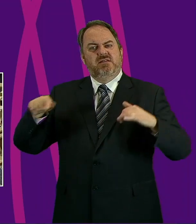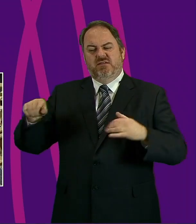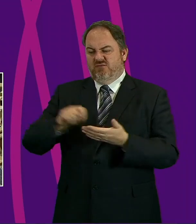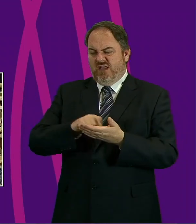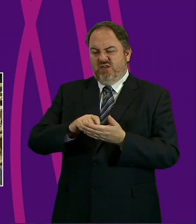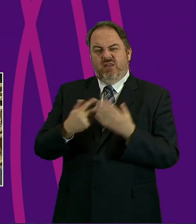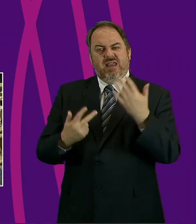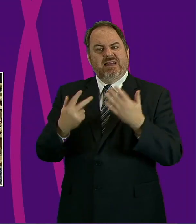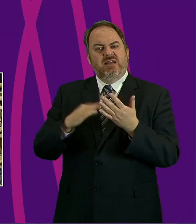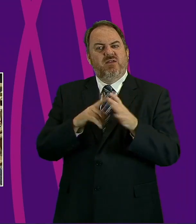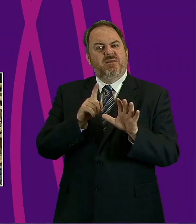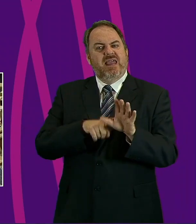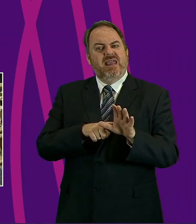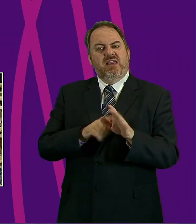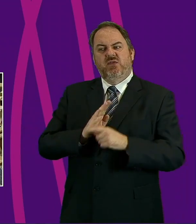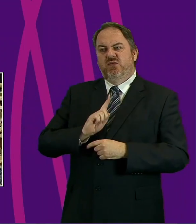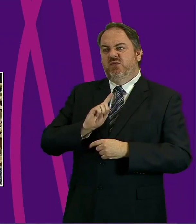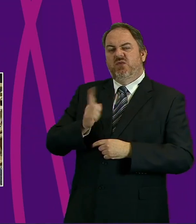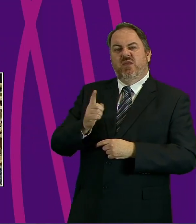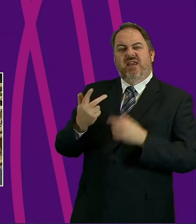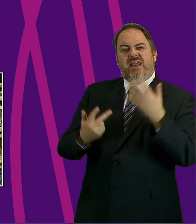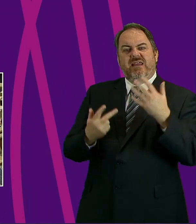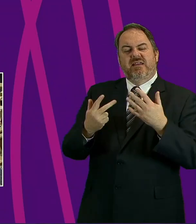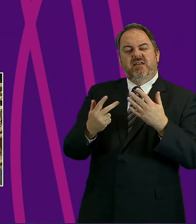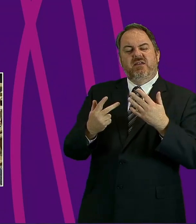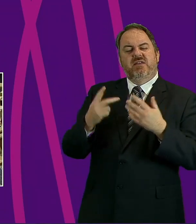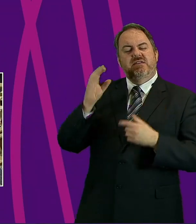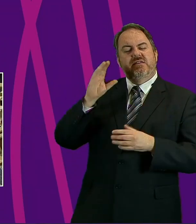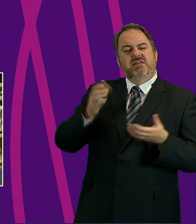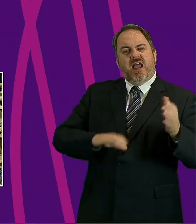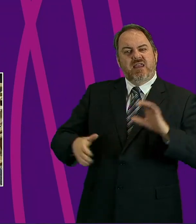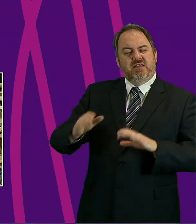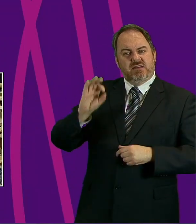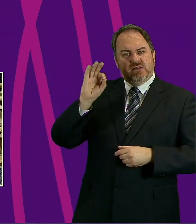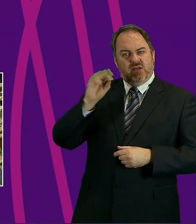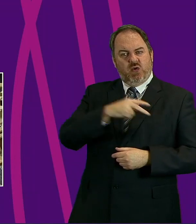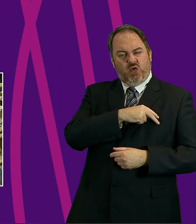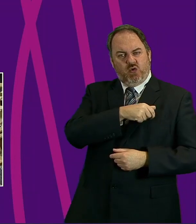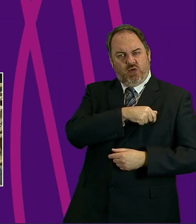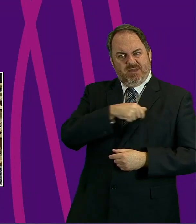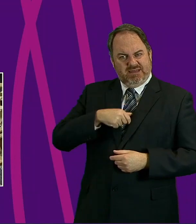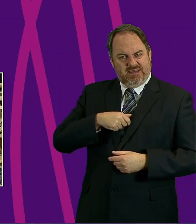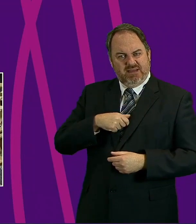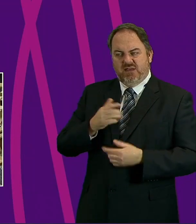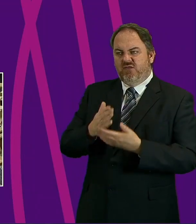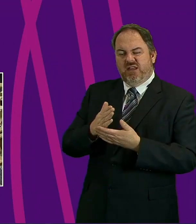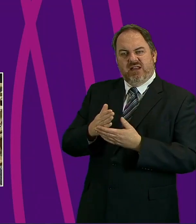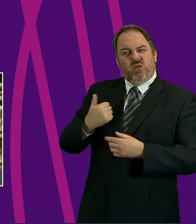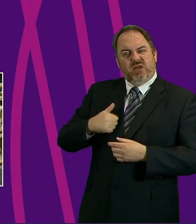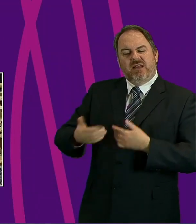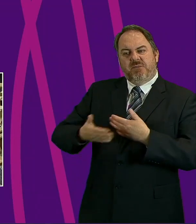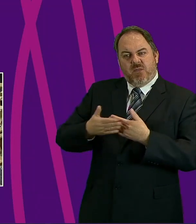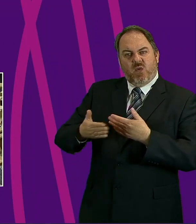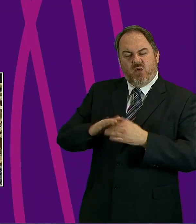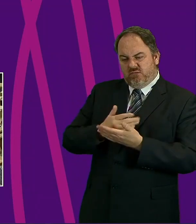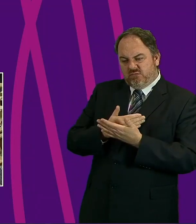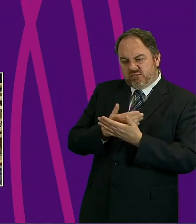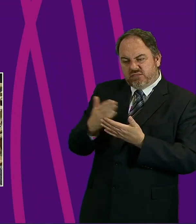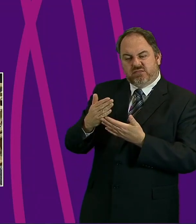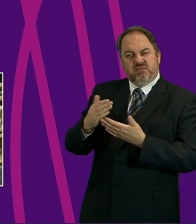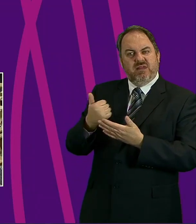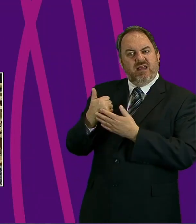outlining lessons learnt to date in the COVID-19 pandemic. Recommendation 2 is that there should be more transparency in the scientific advice provided to government, including that there should